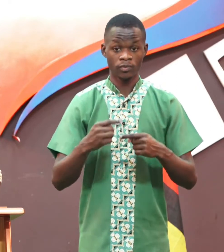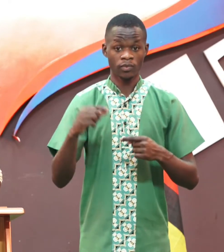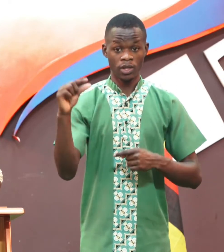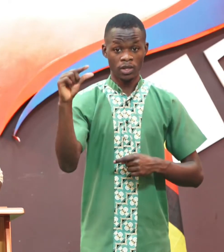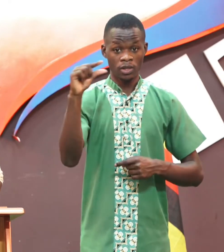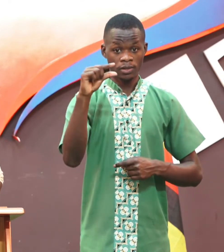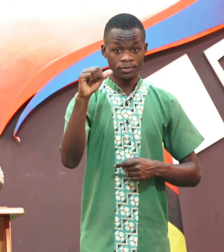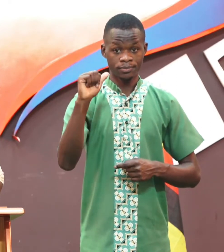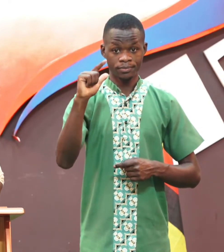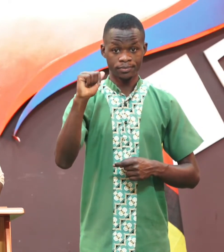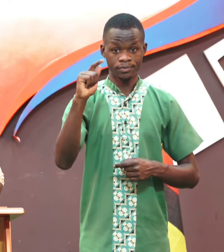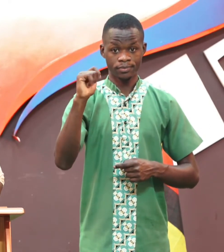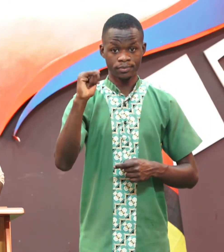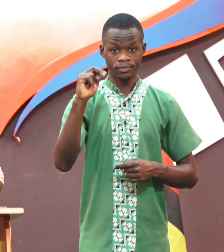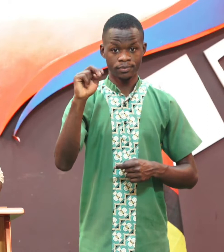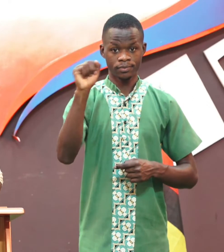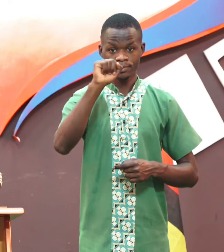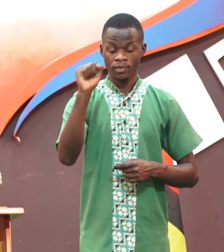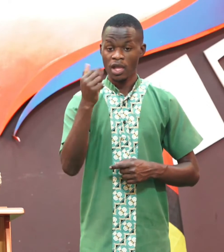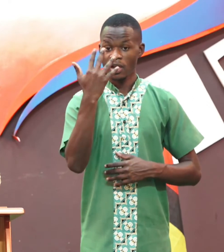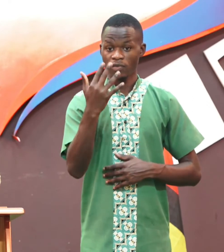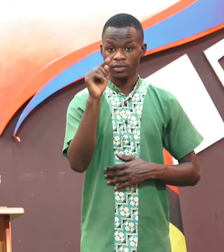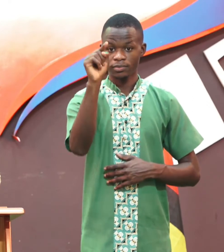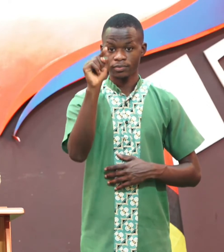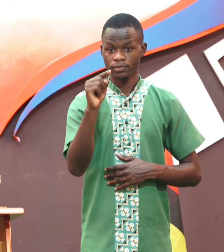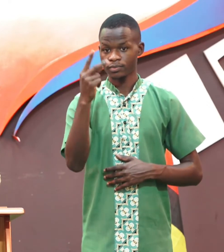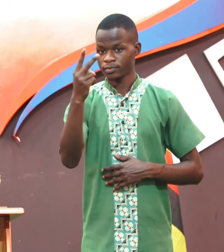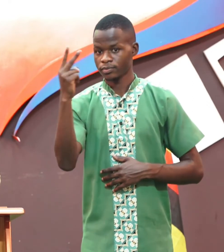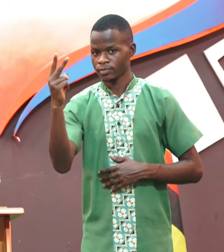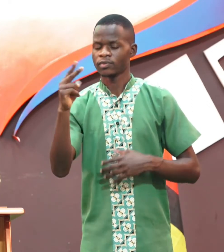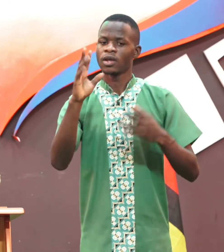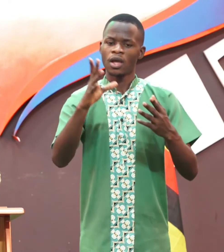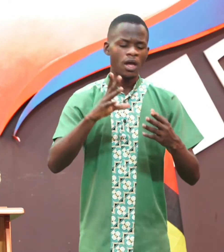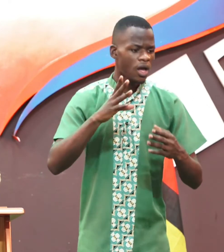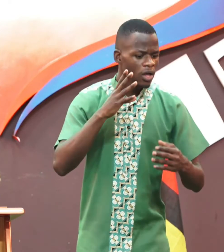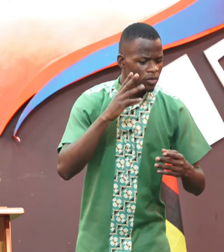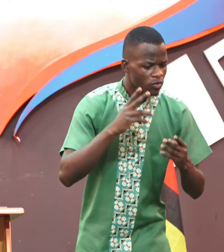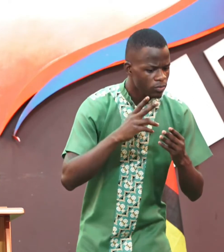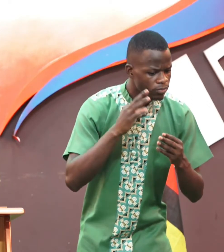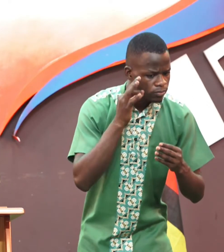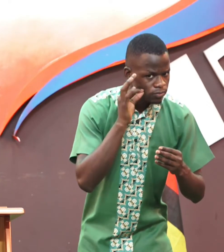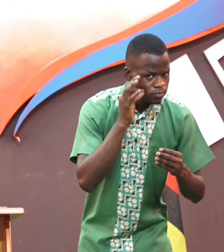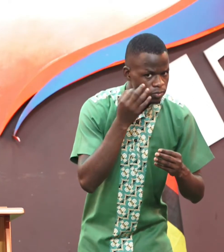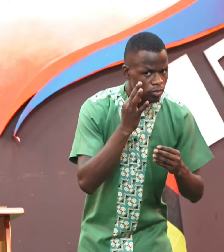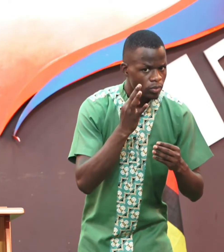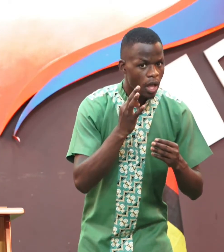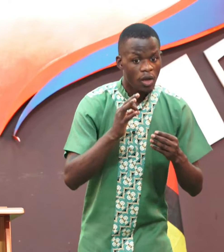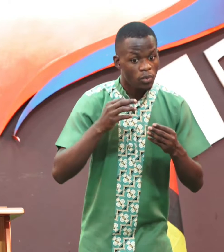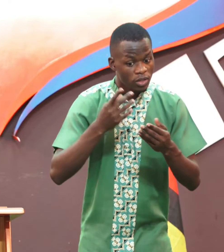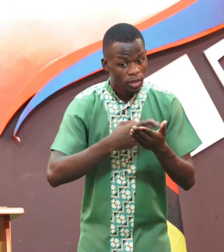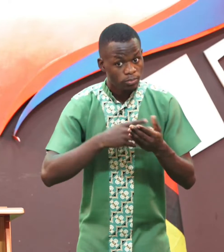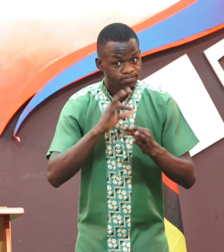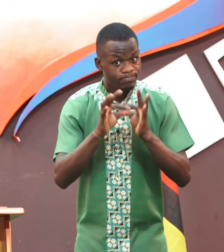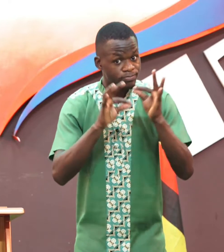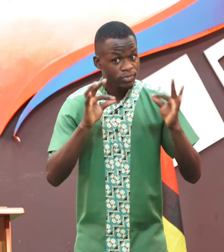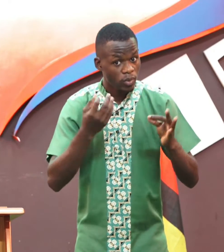Galatians chapter 5 verse 22. The fruit of the Spirit is love. Love. I think